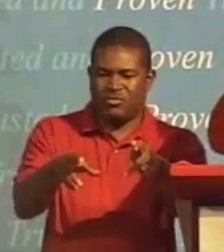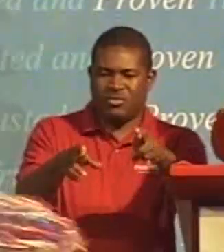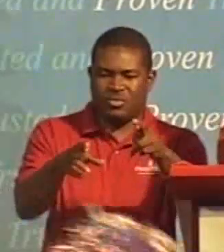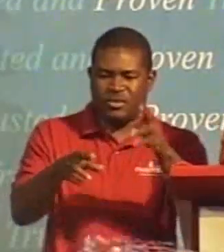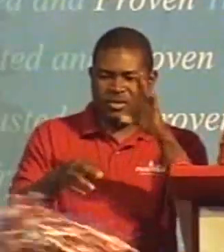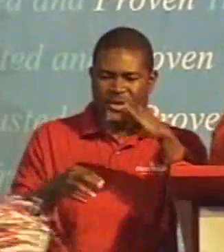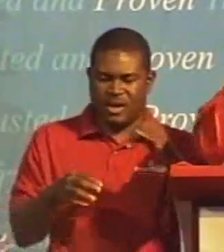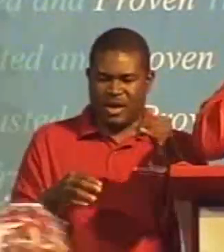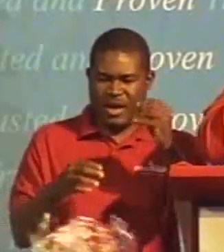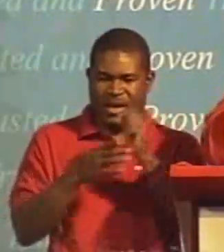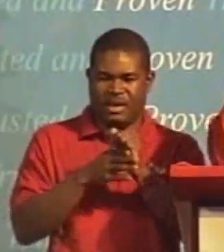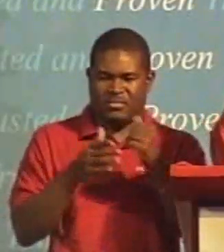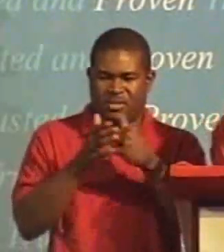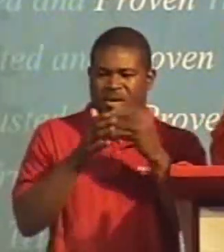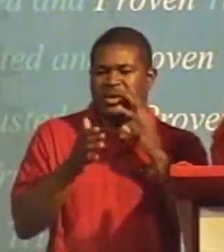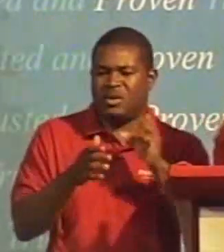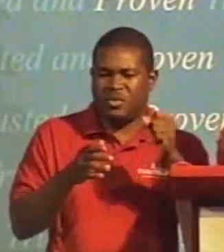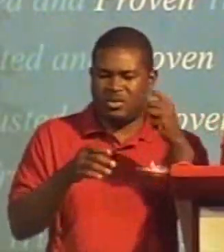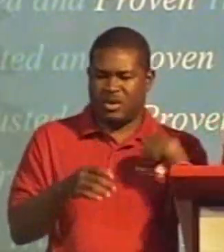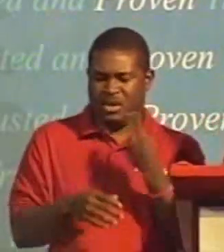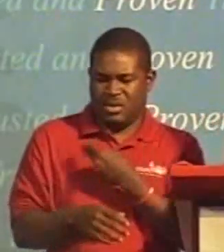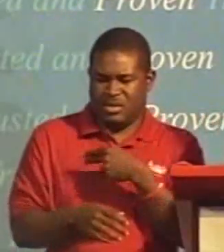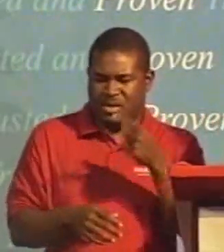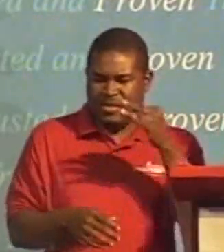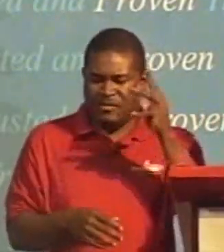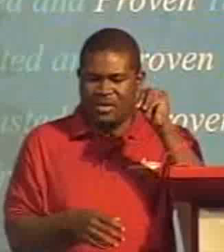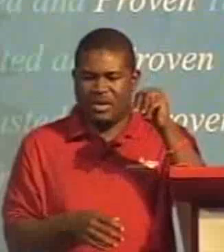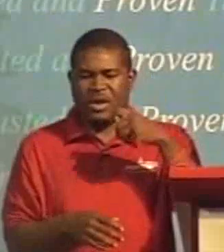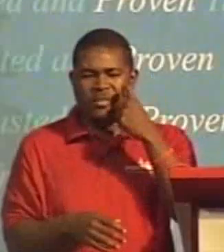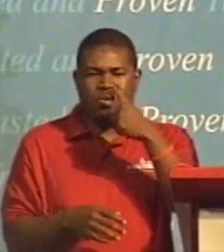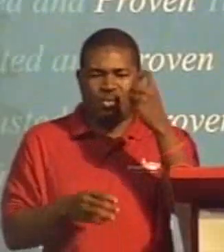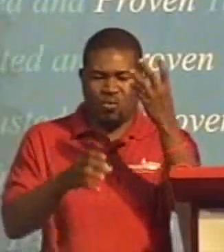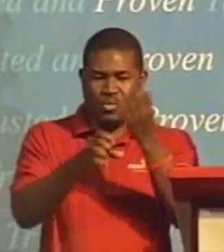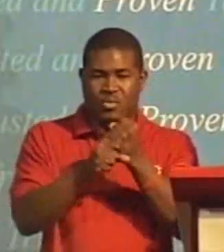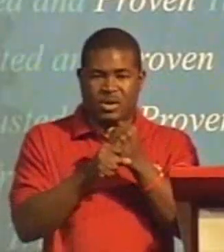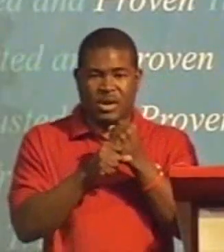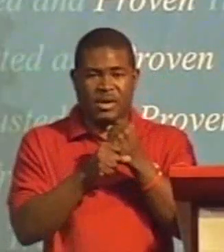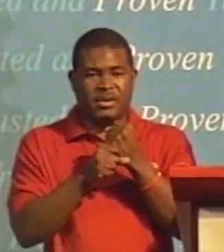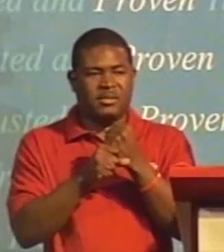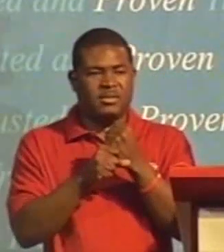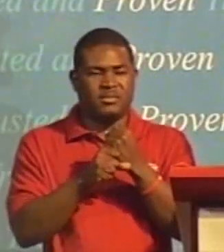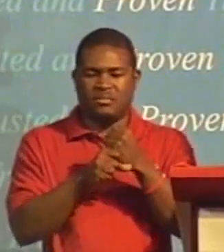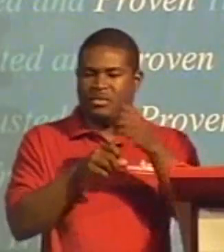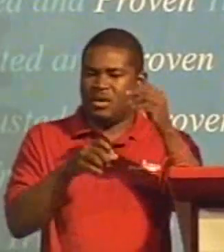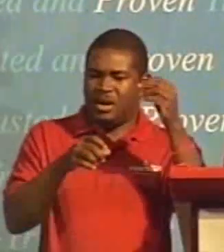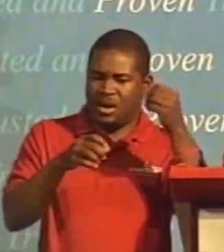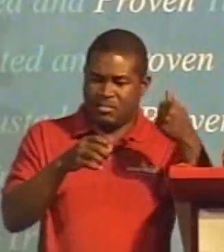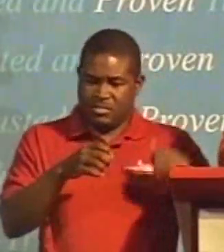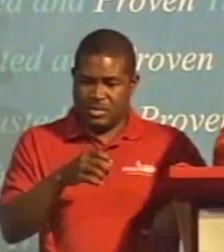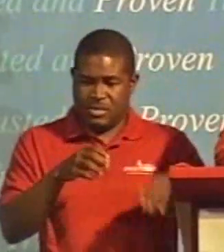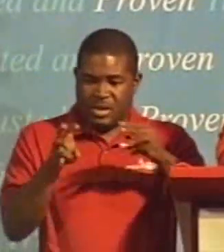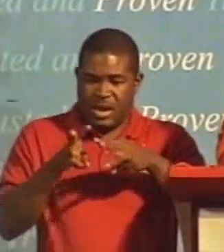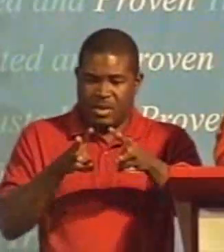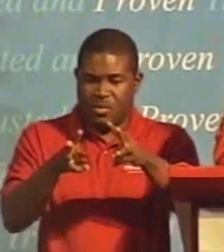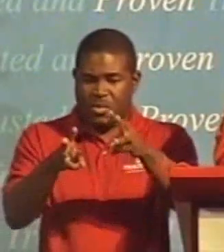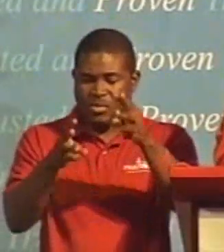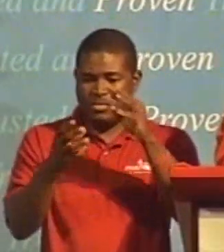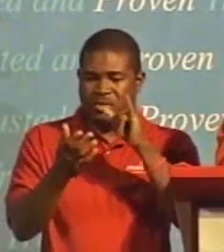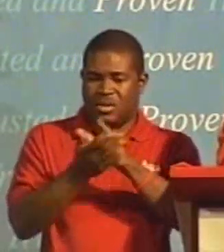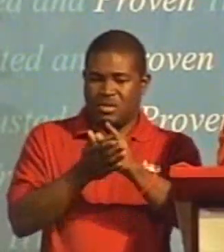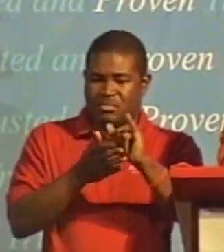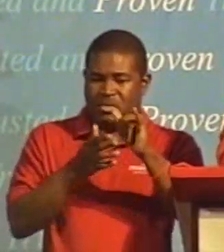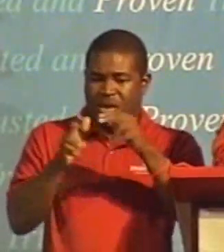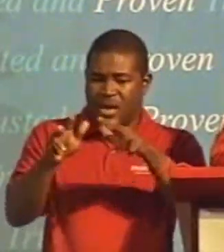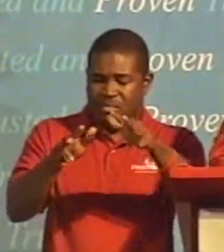and Angleston. It is us, the FNM, who are installing sidewalks along busy thoroughfares so the Bahamian students can walk more